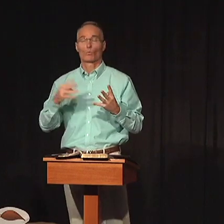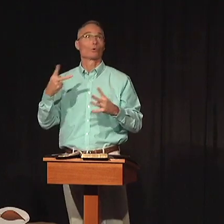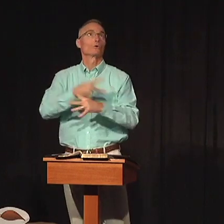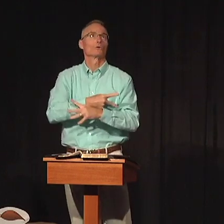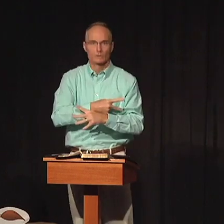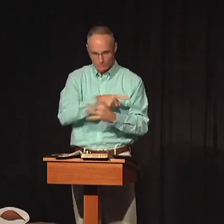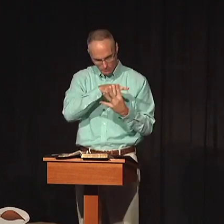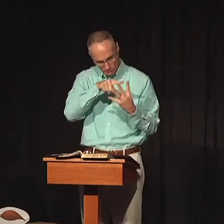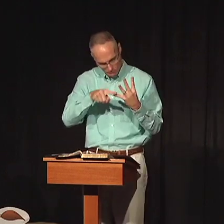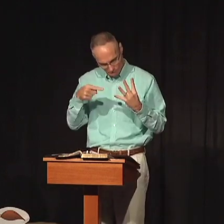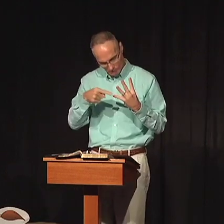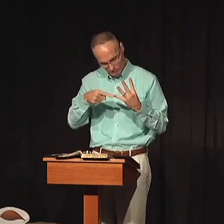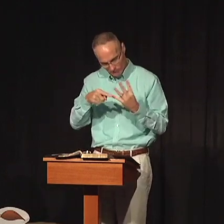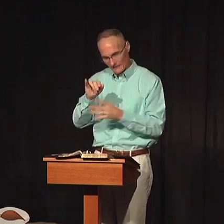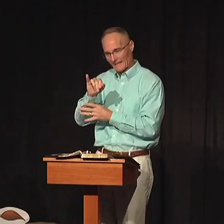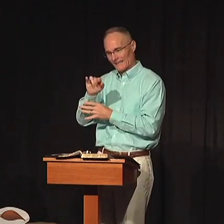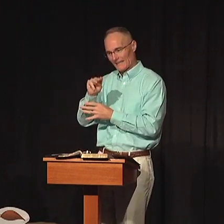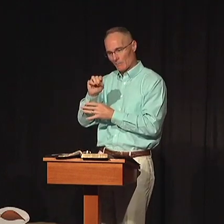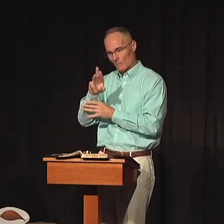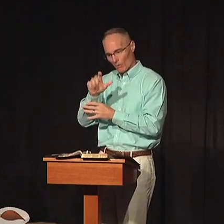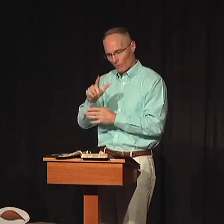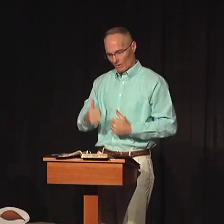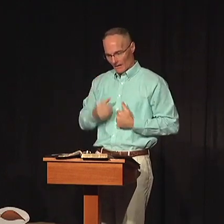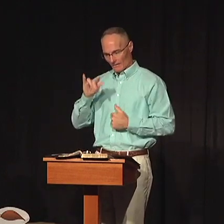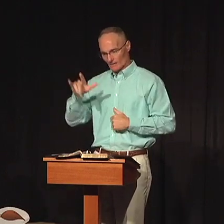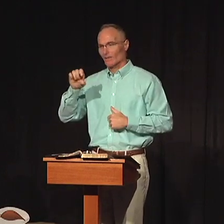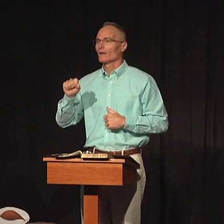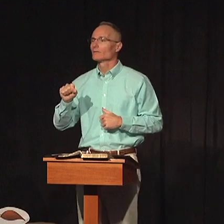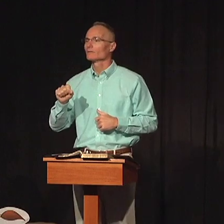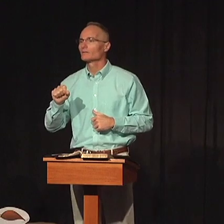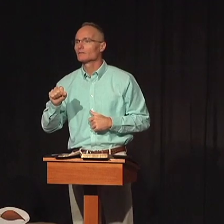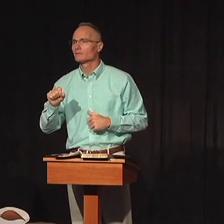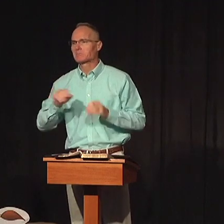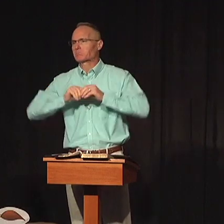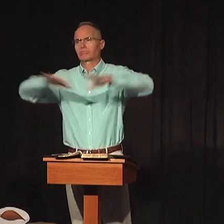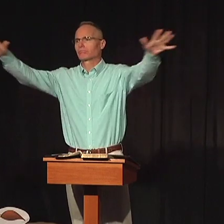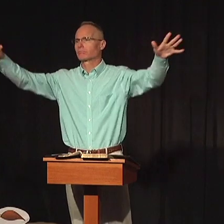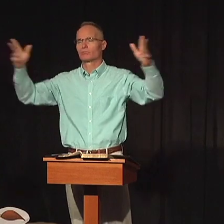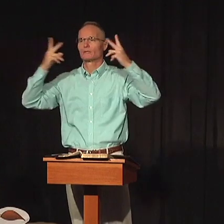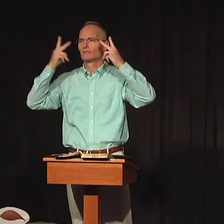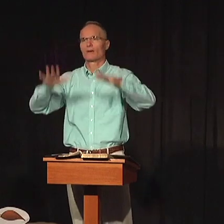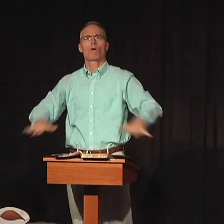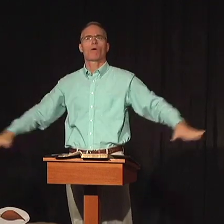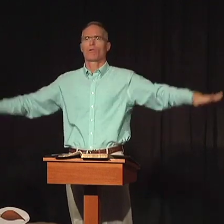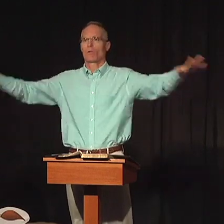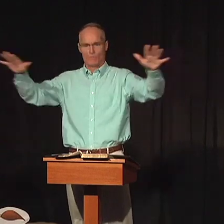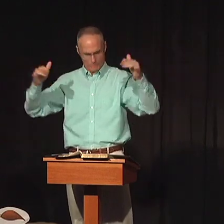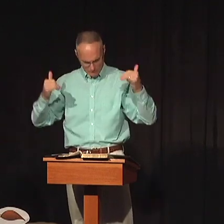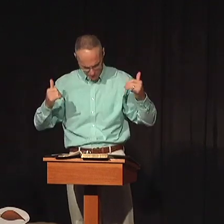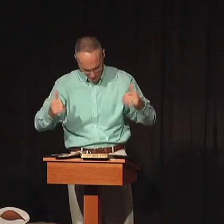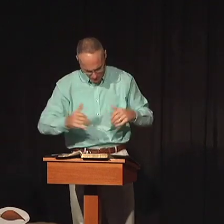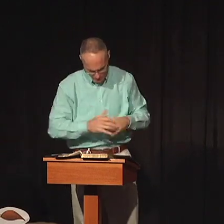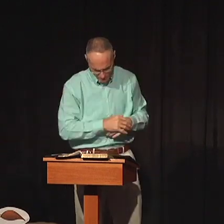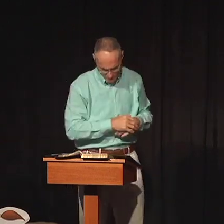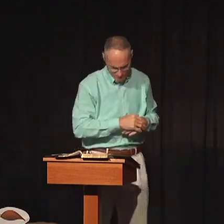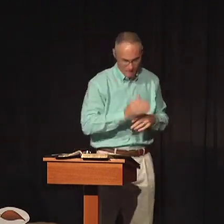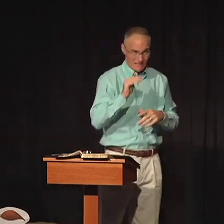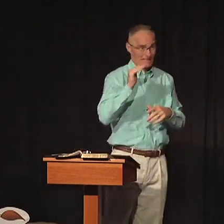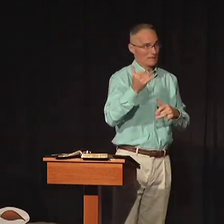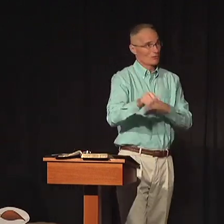And then you're saying, no, what's worst of all of this is the immoral lifestyles today. It's rampant. We see it all over